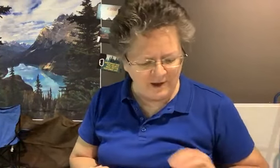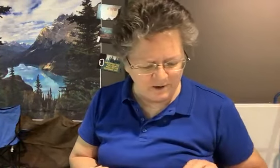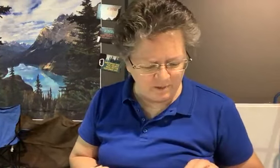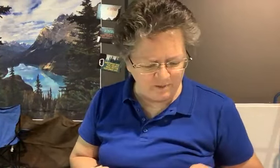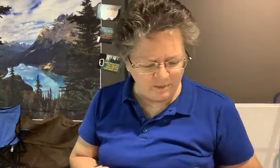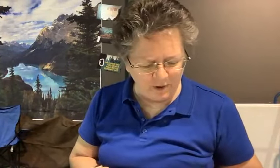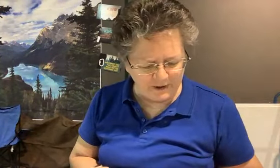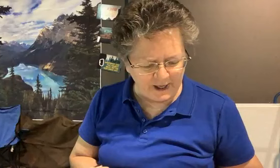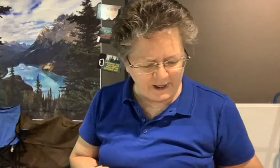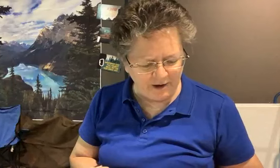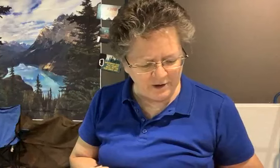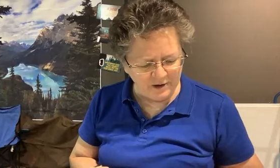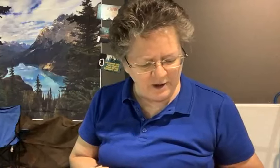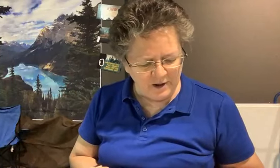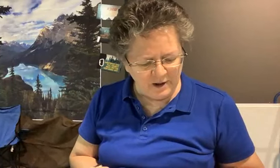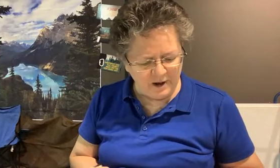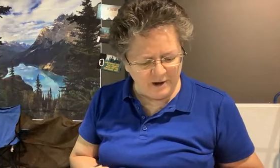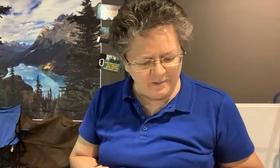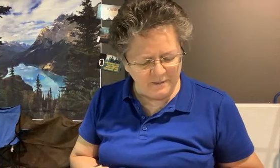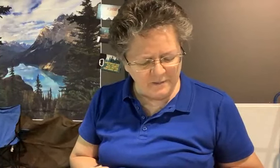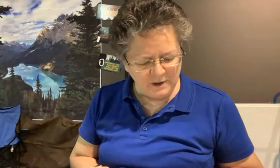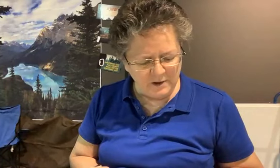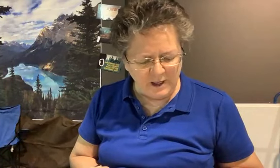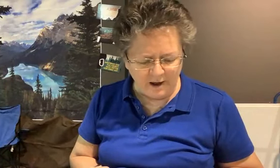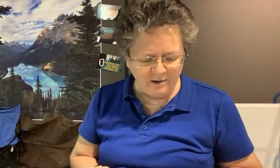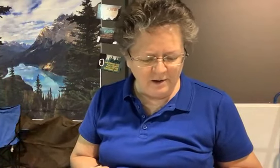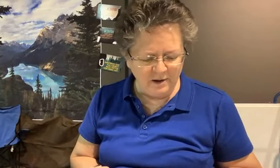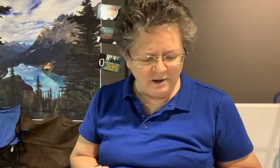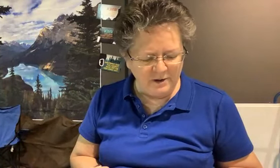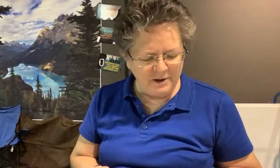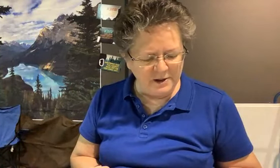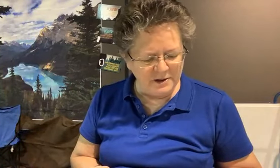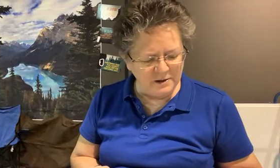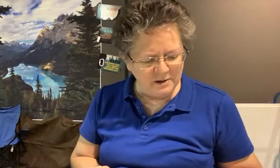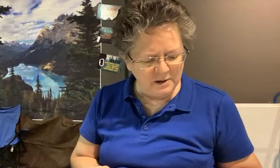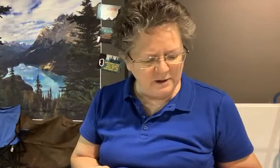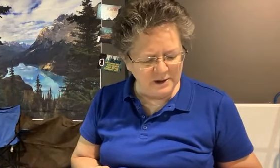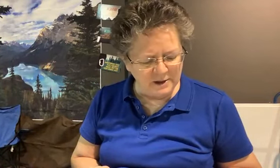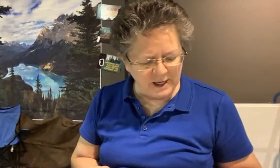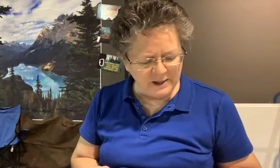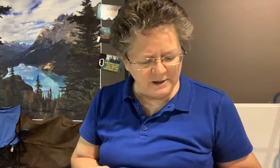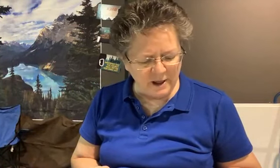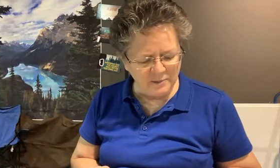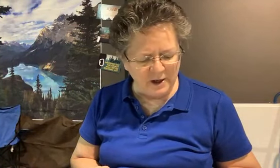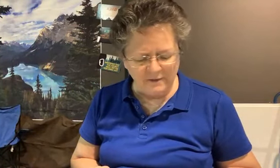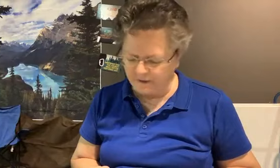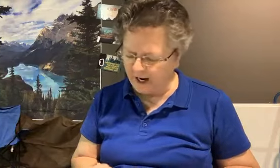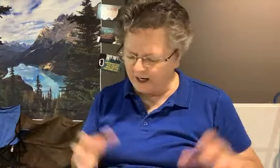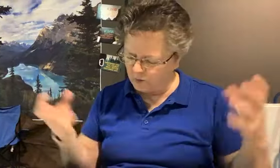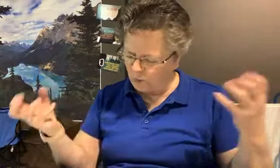glad you pointed that out. Now, this concept of God